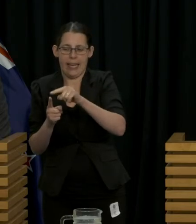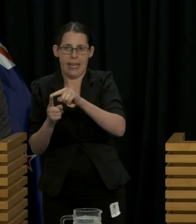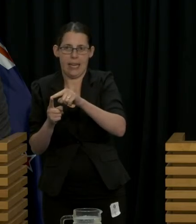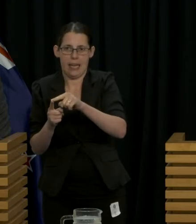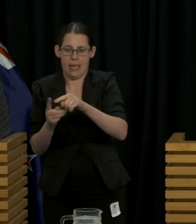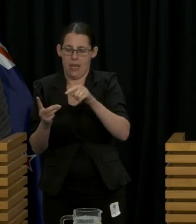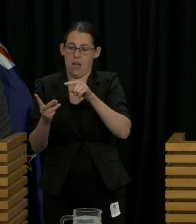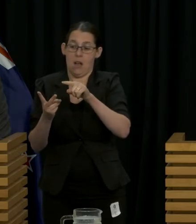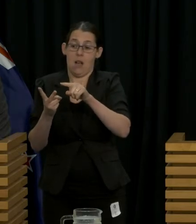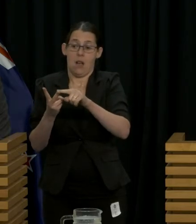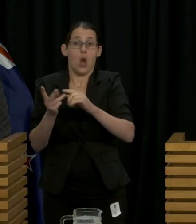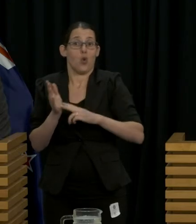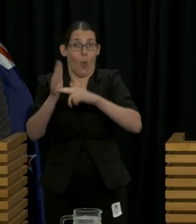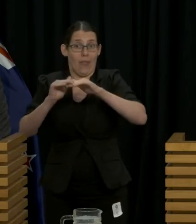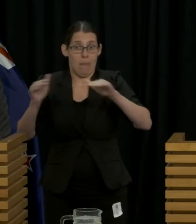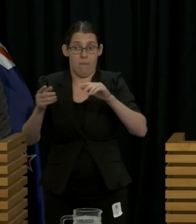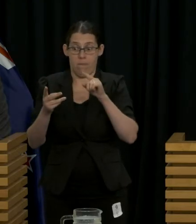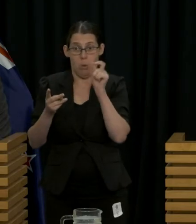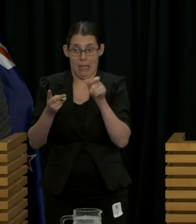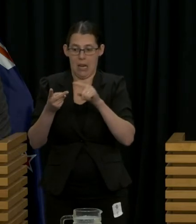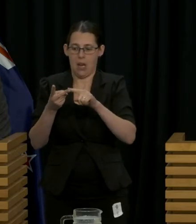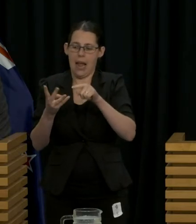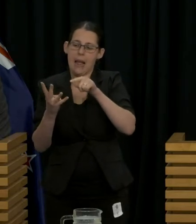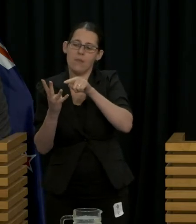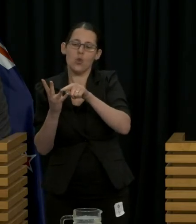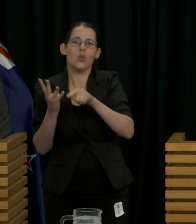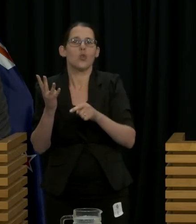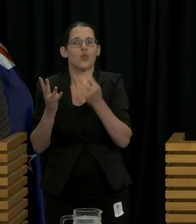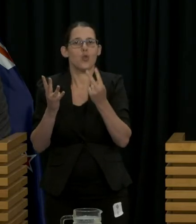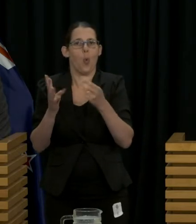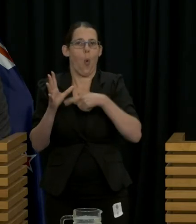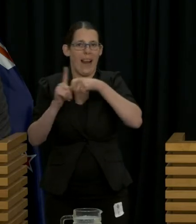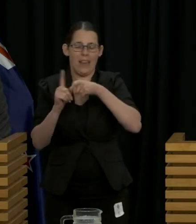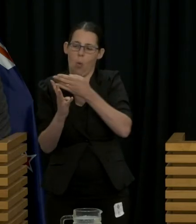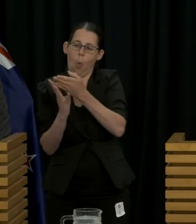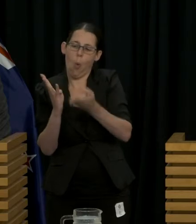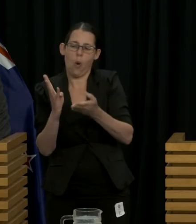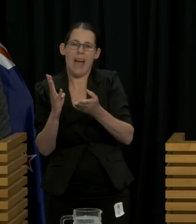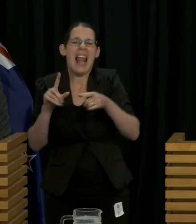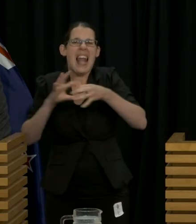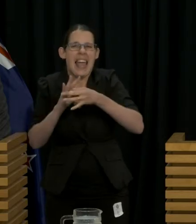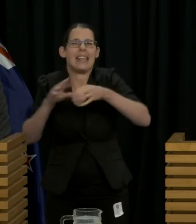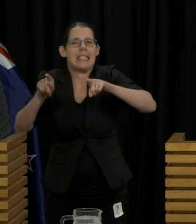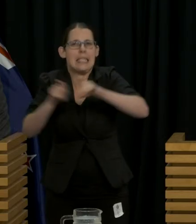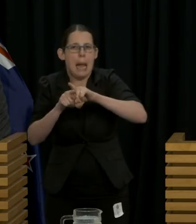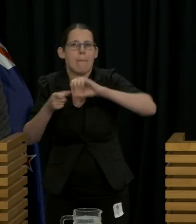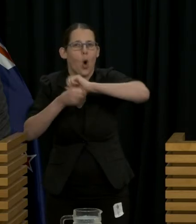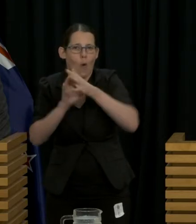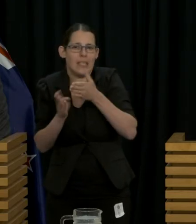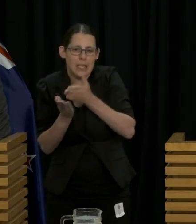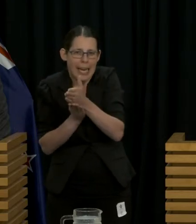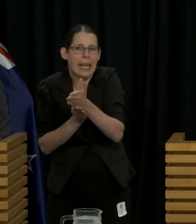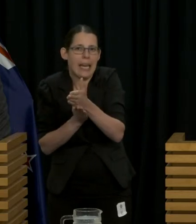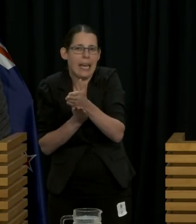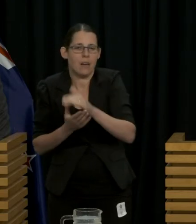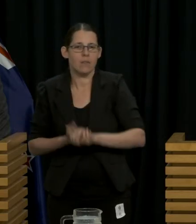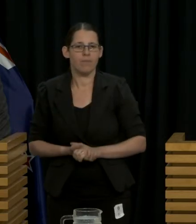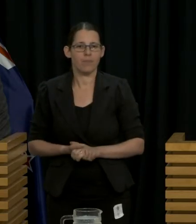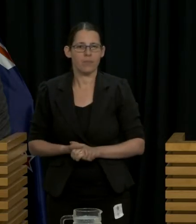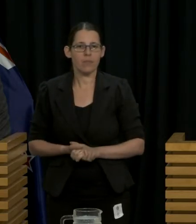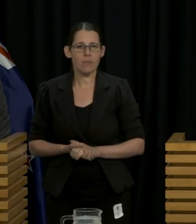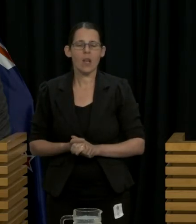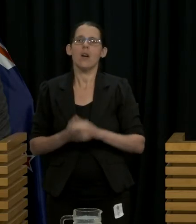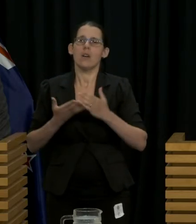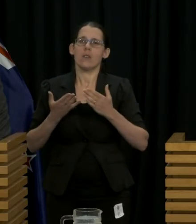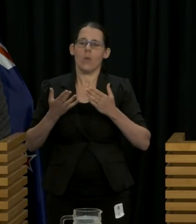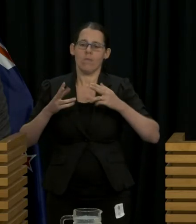genome sequence is consistent with a single chain of transmission, so they are related. And further investigations, both genomic and epidemiological,